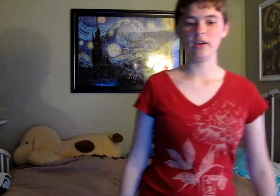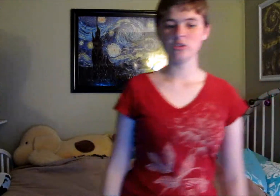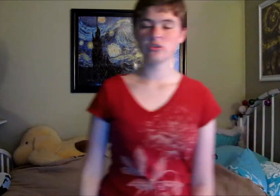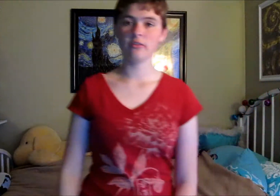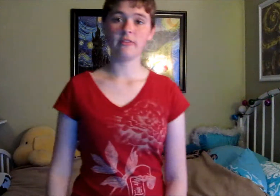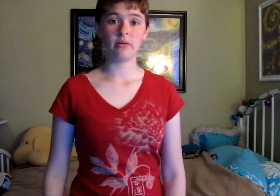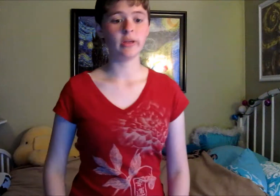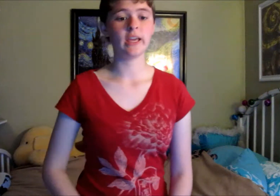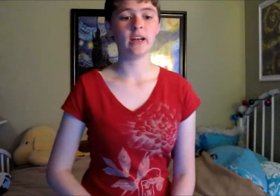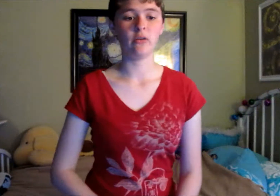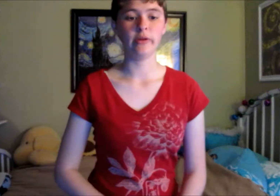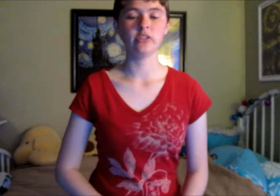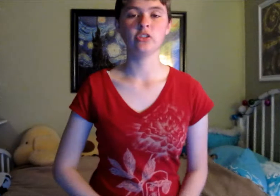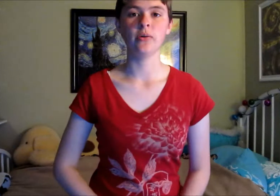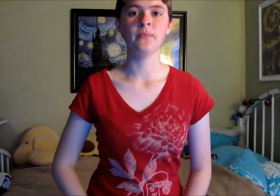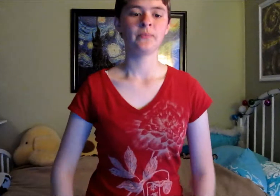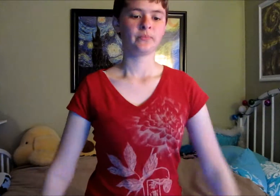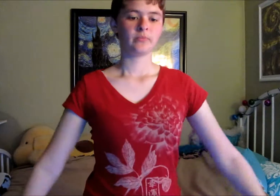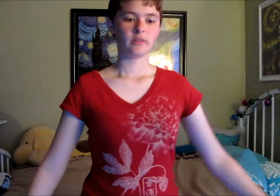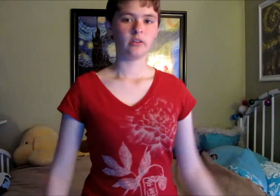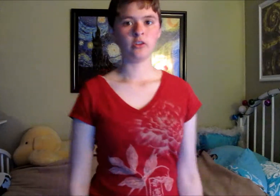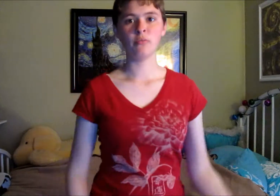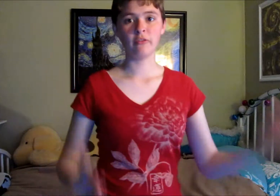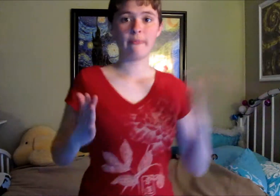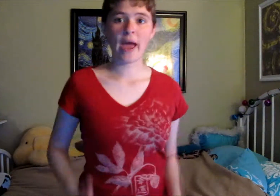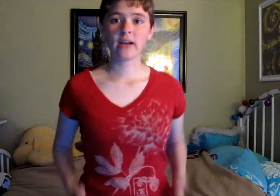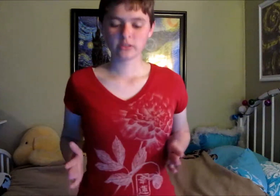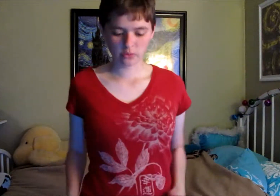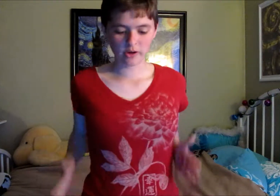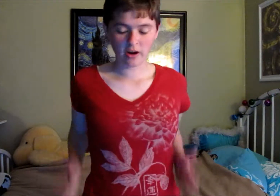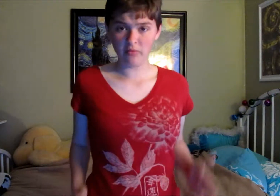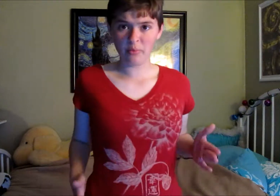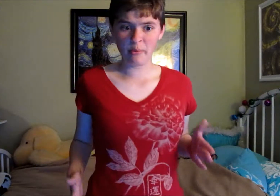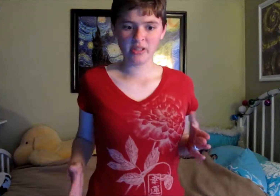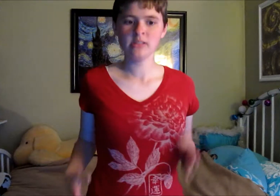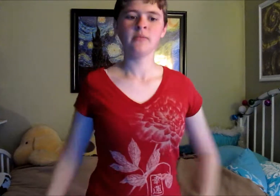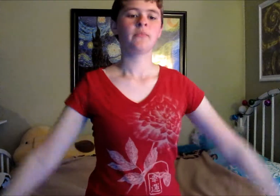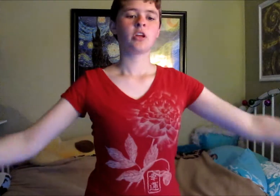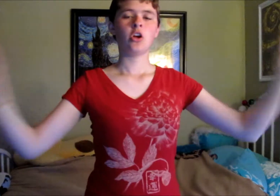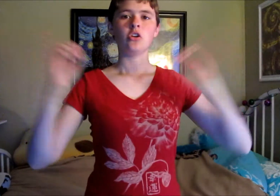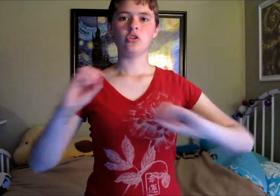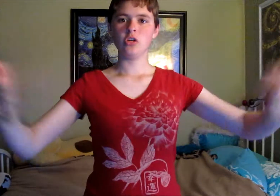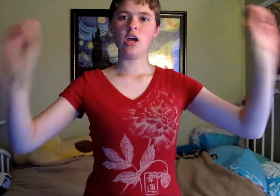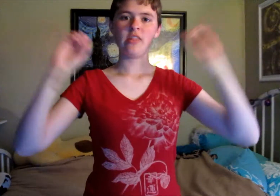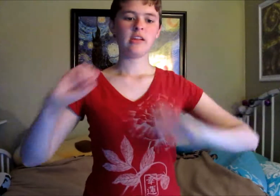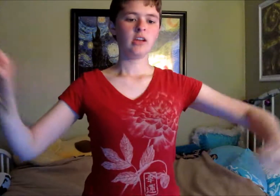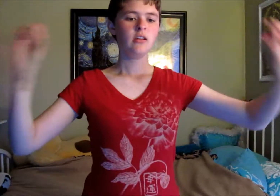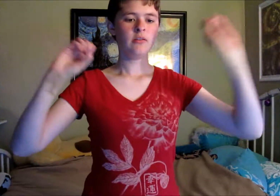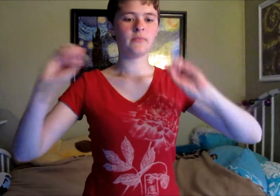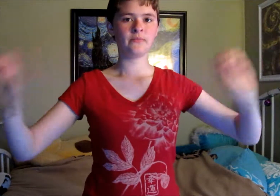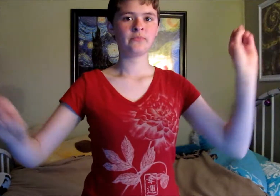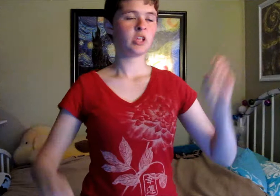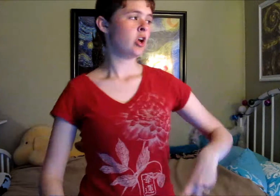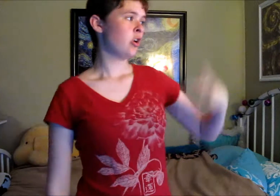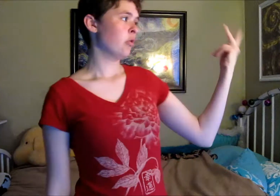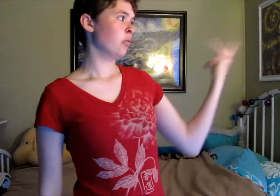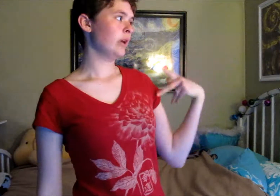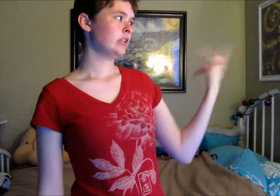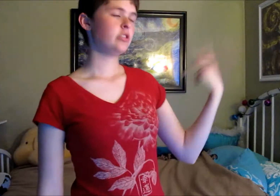There's no fight we cannot win, so you move back to where Alphaba was. Nothing we